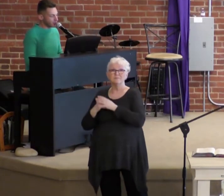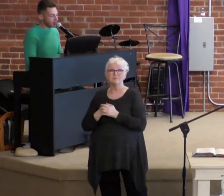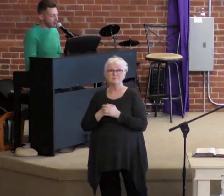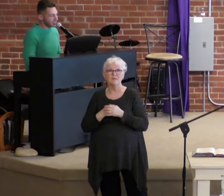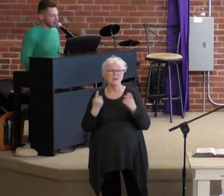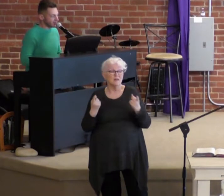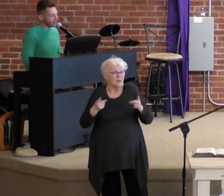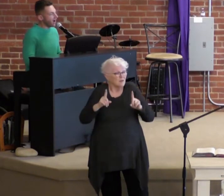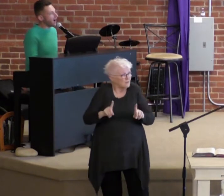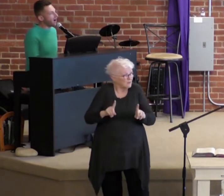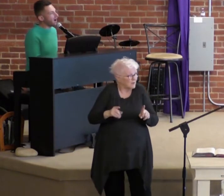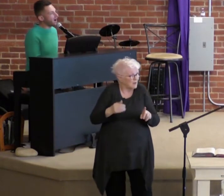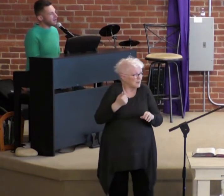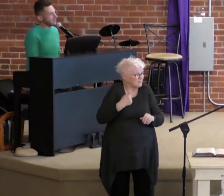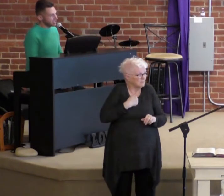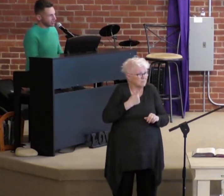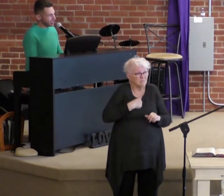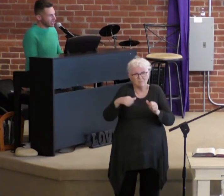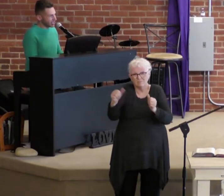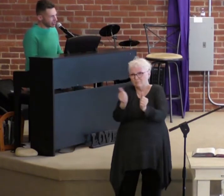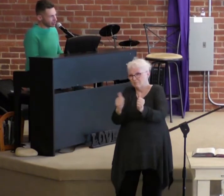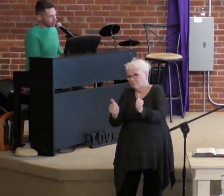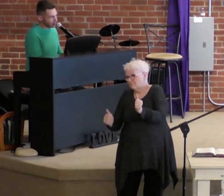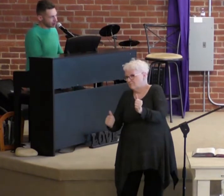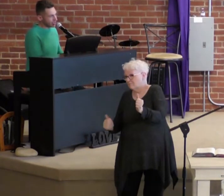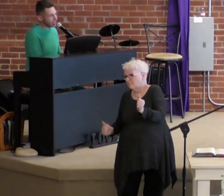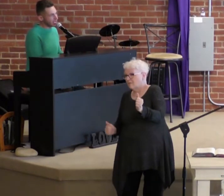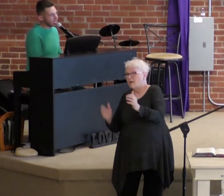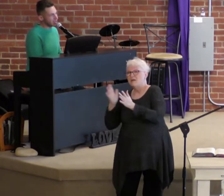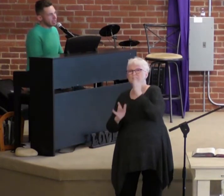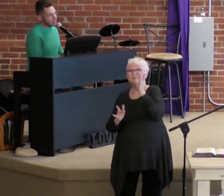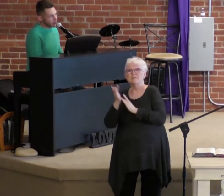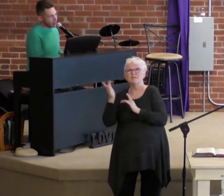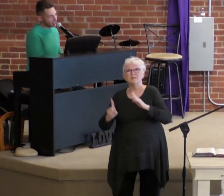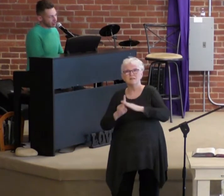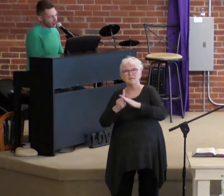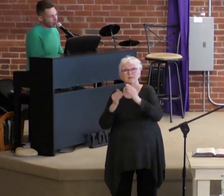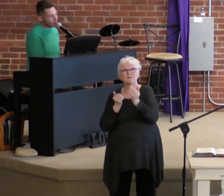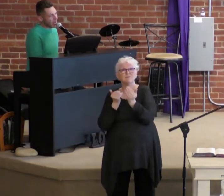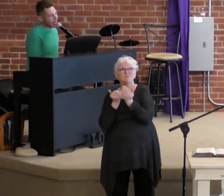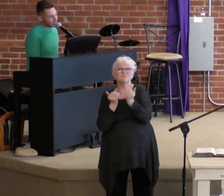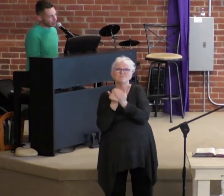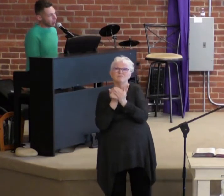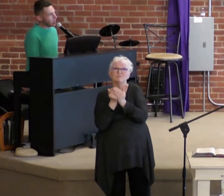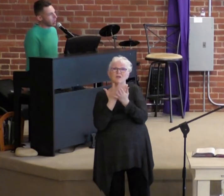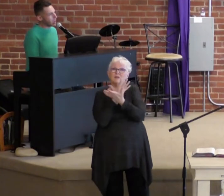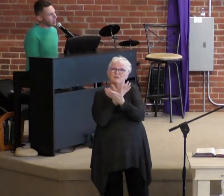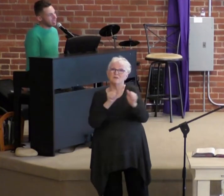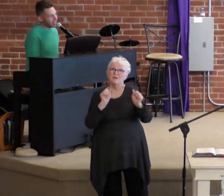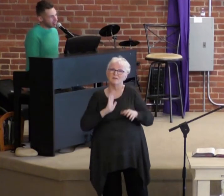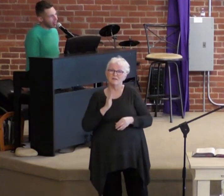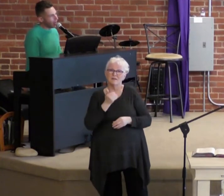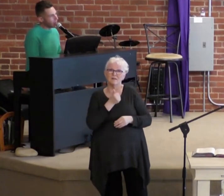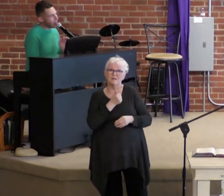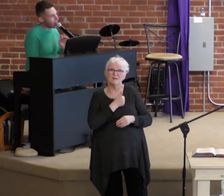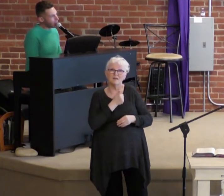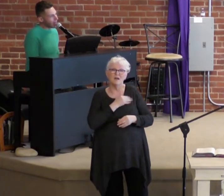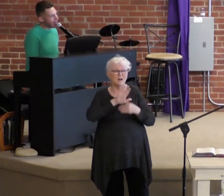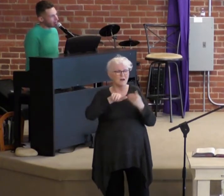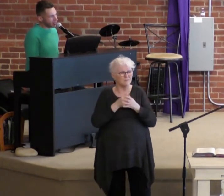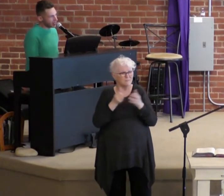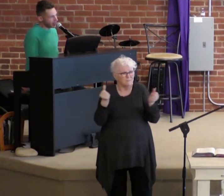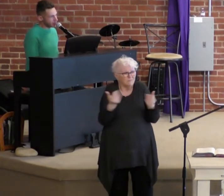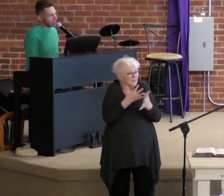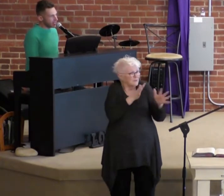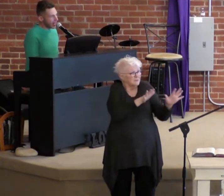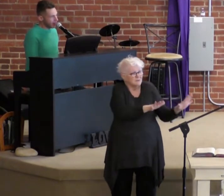When I drifted far, Jesus was near to rescue my soul and calm all